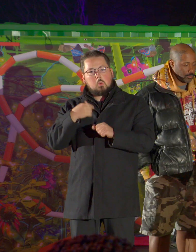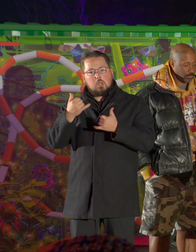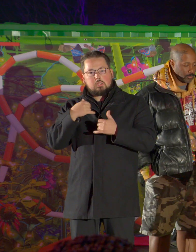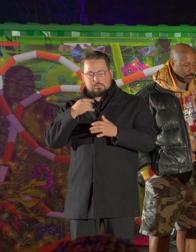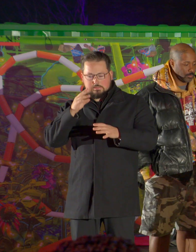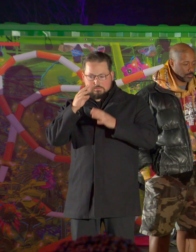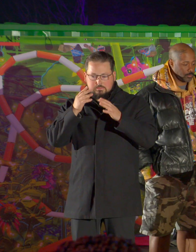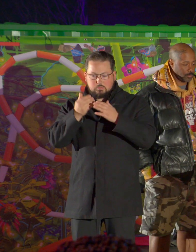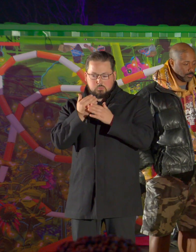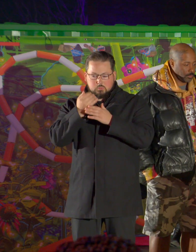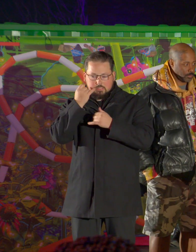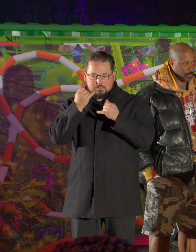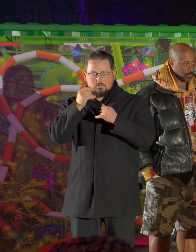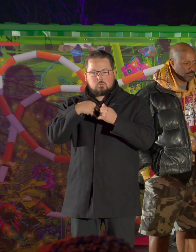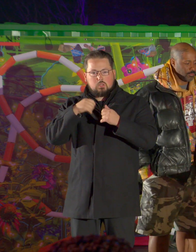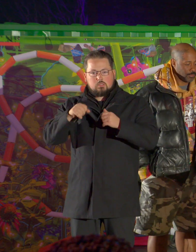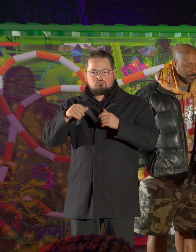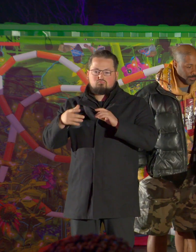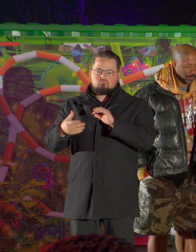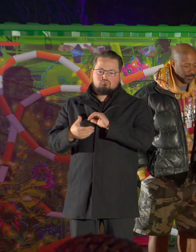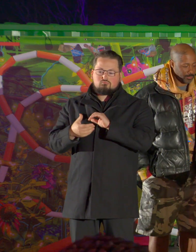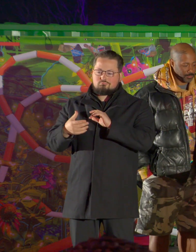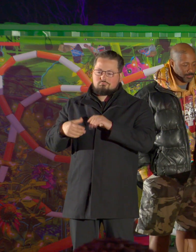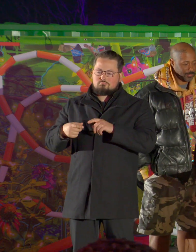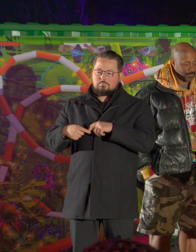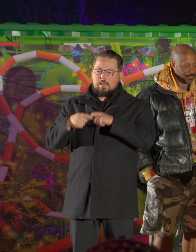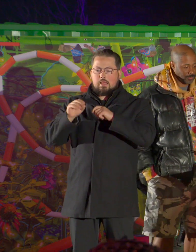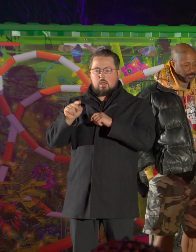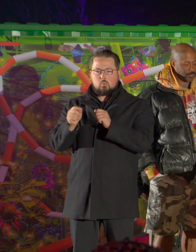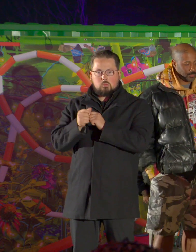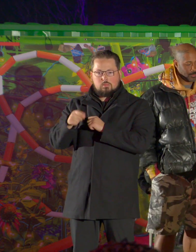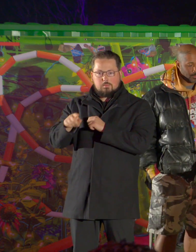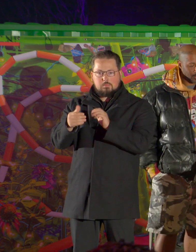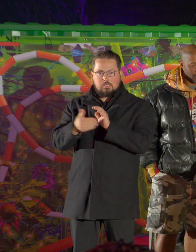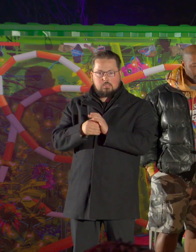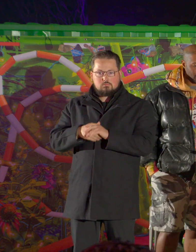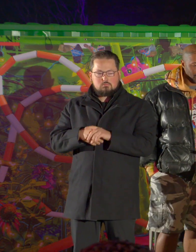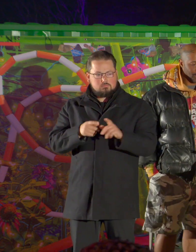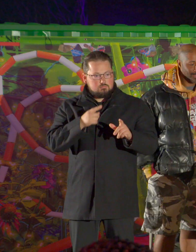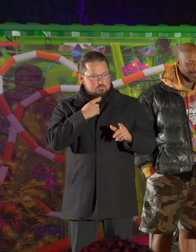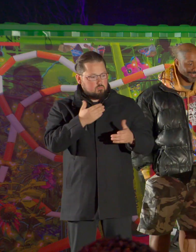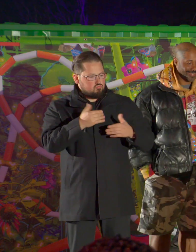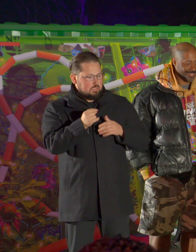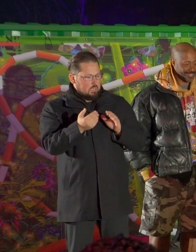new ideas just so I can hang out with them again. I mean, really kindred spirits. I love them.